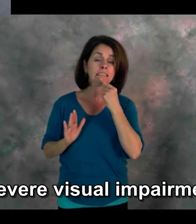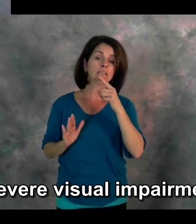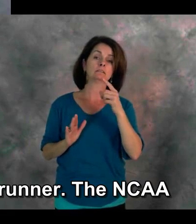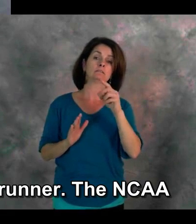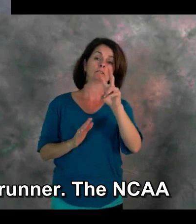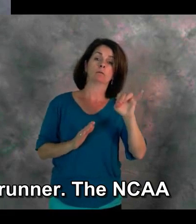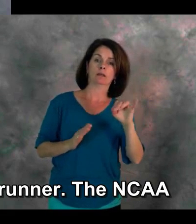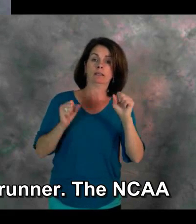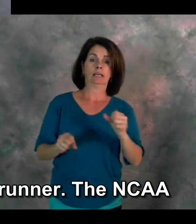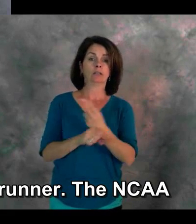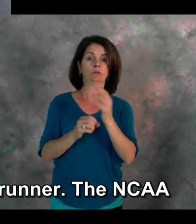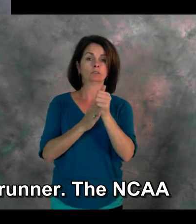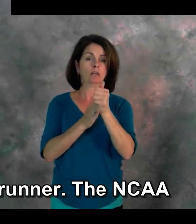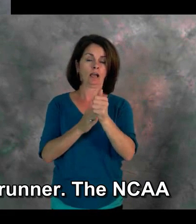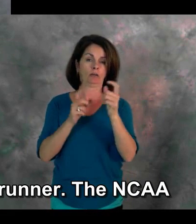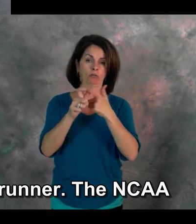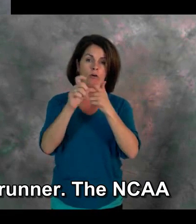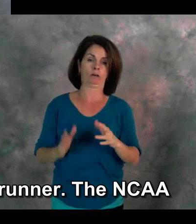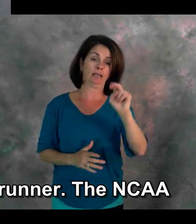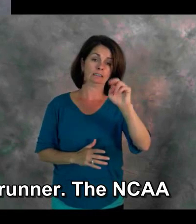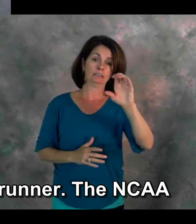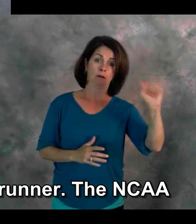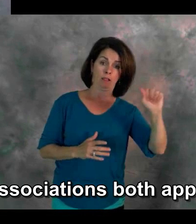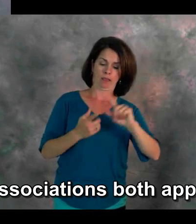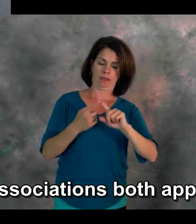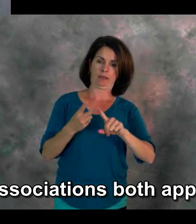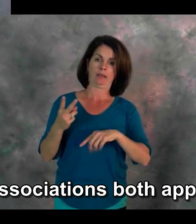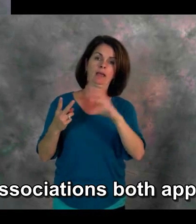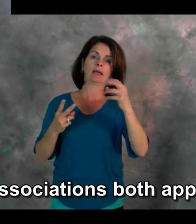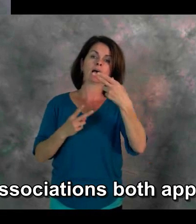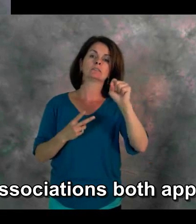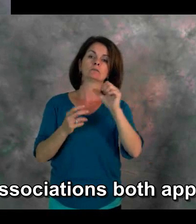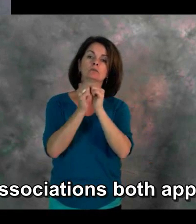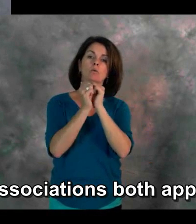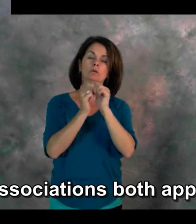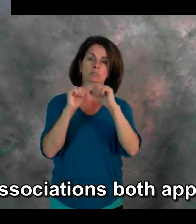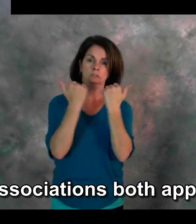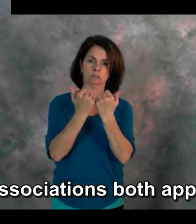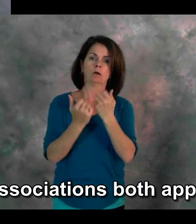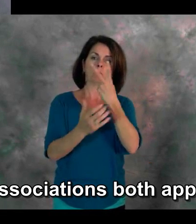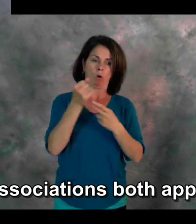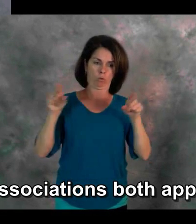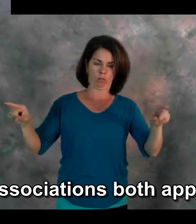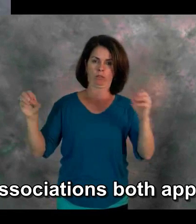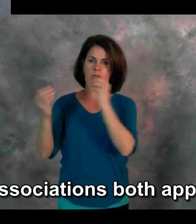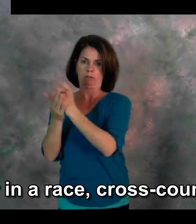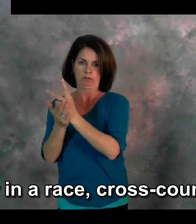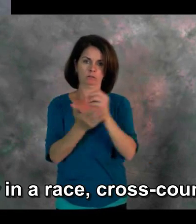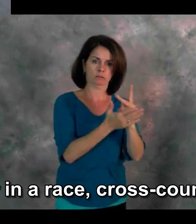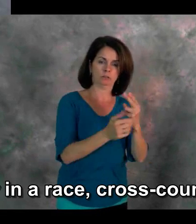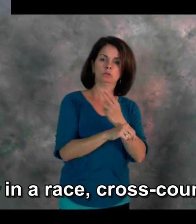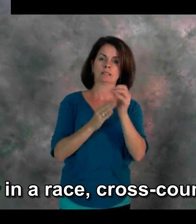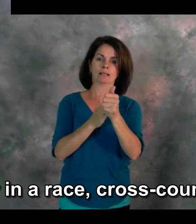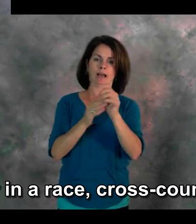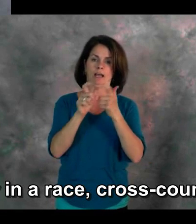impairment, they can use a guide runner. The NCAA and the high school sports associations both approve of